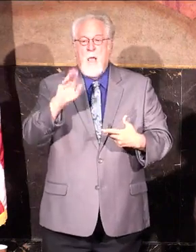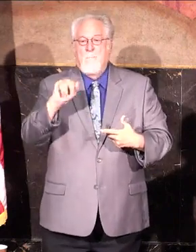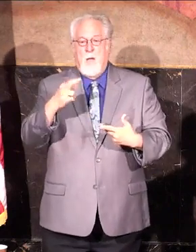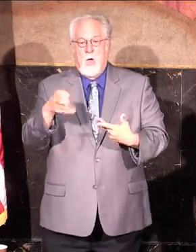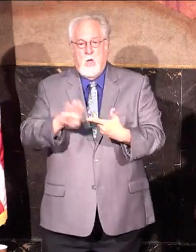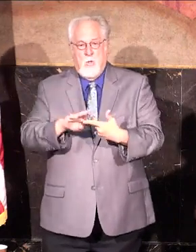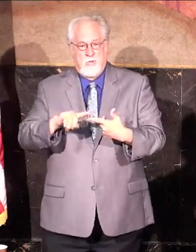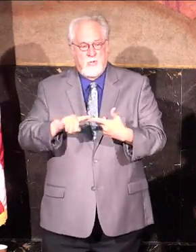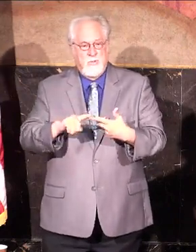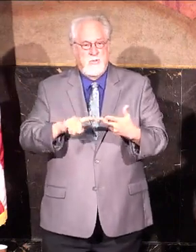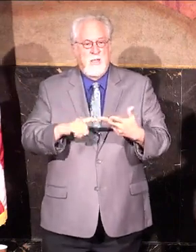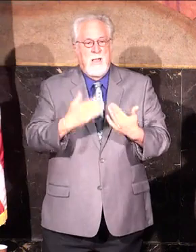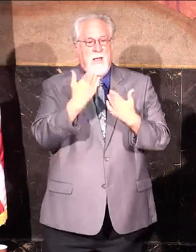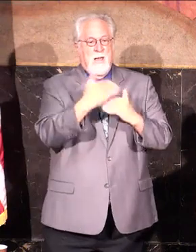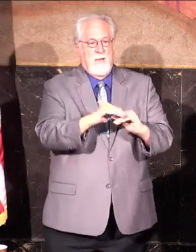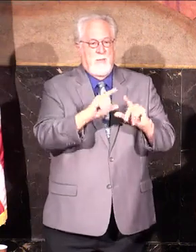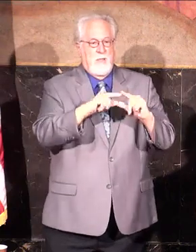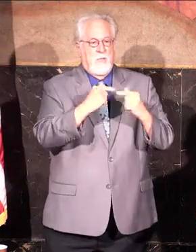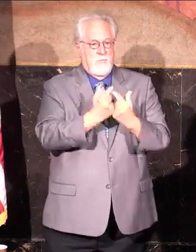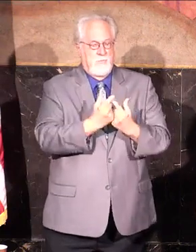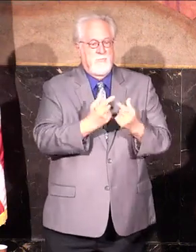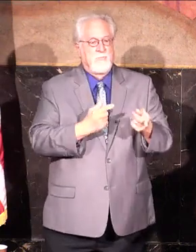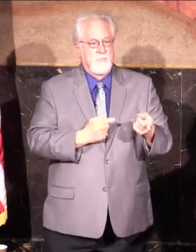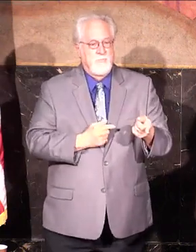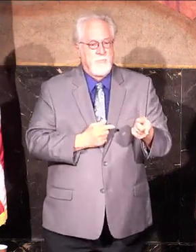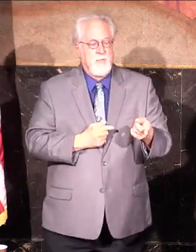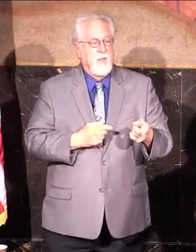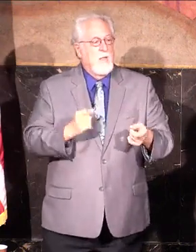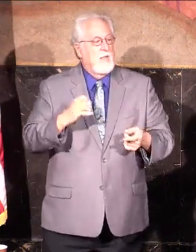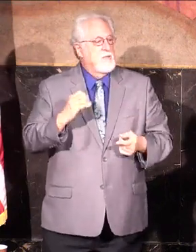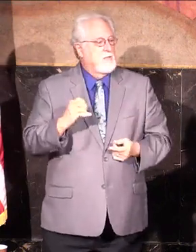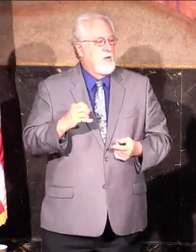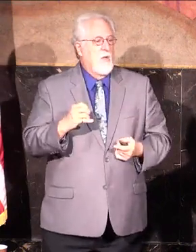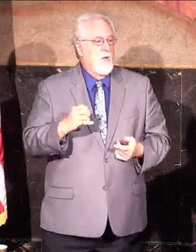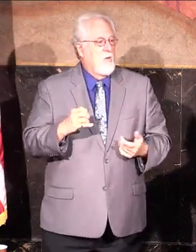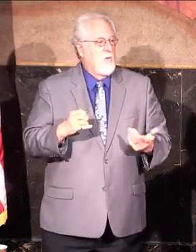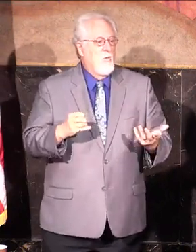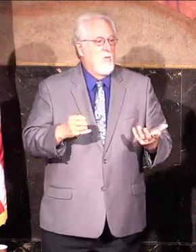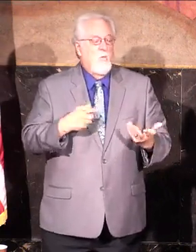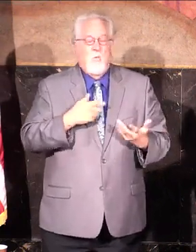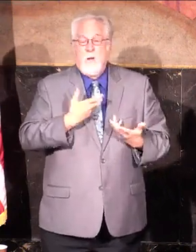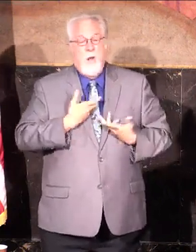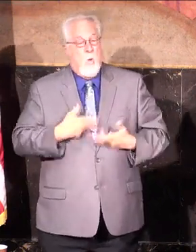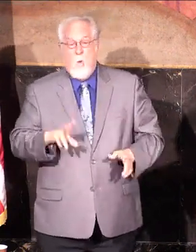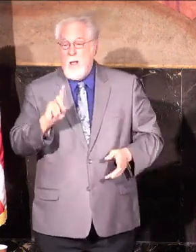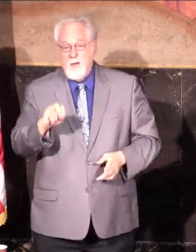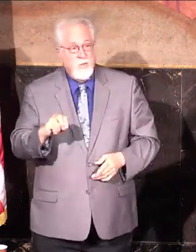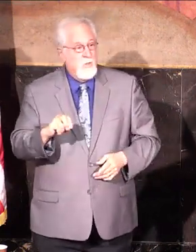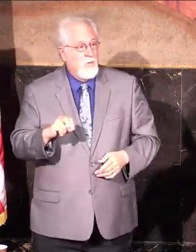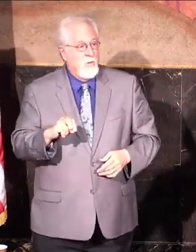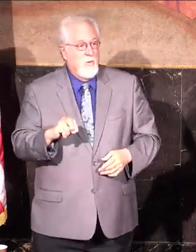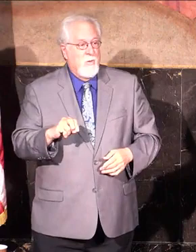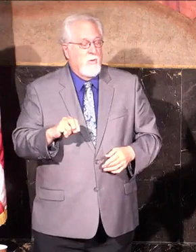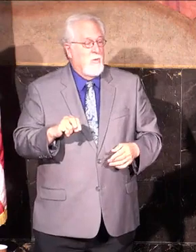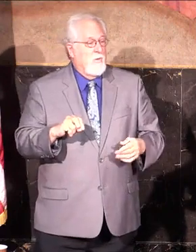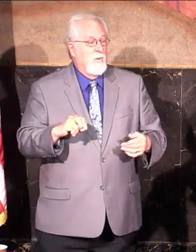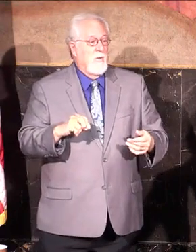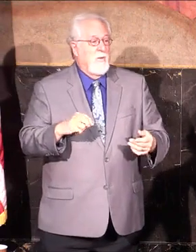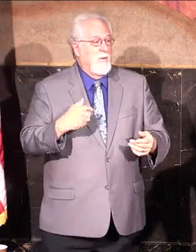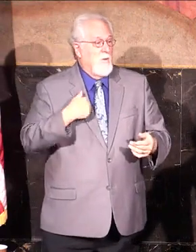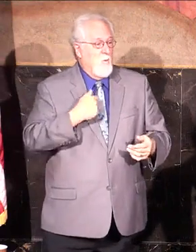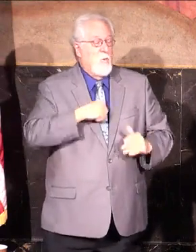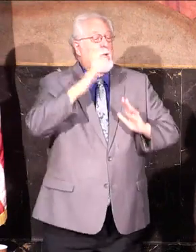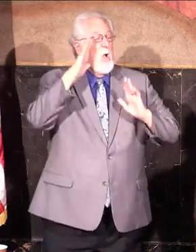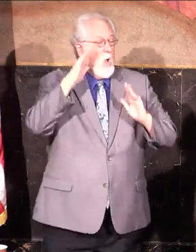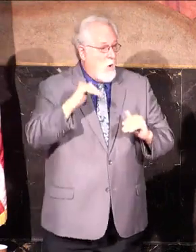closures, and limiting crowd sizes. And so it's not something that we want to do. Certainly, we feel for them. We really do